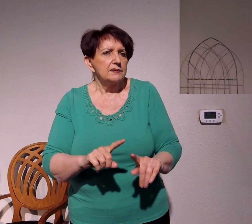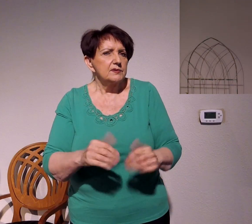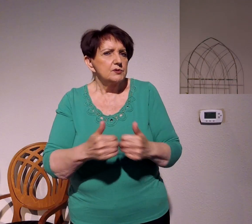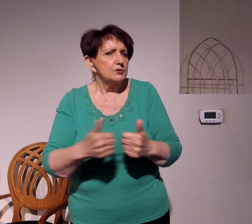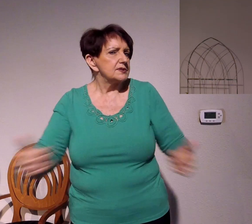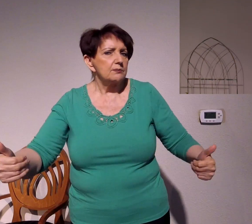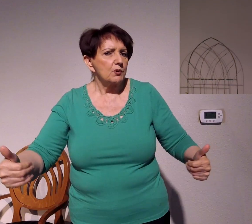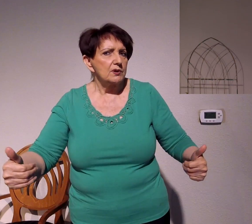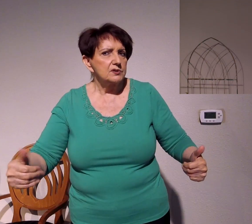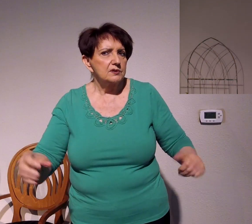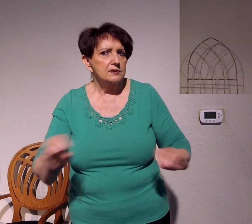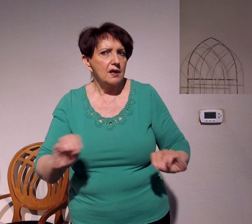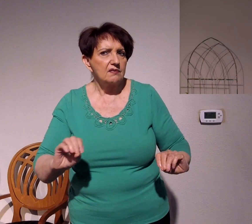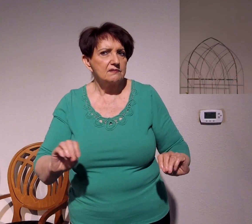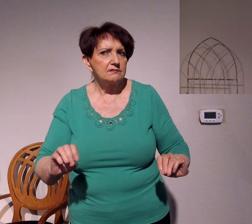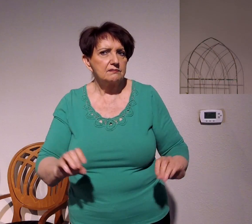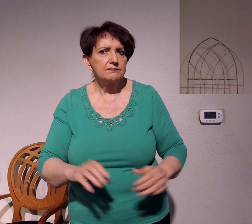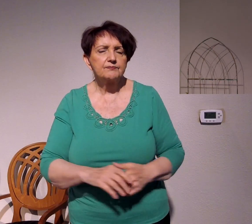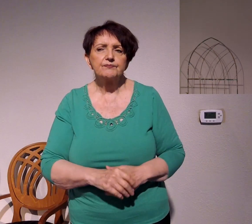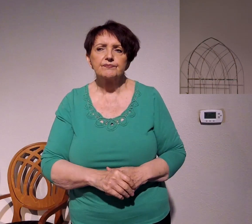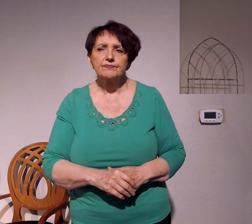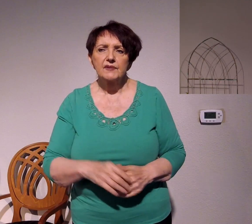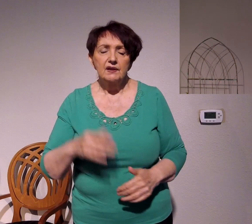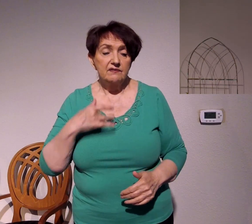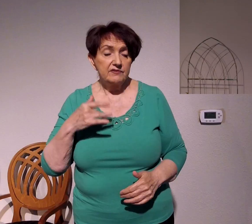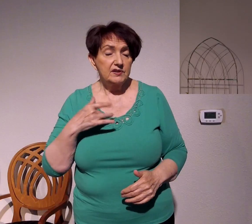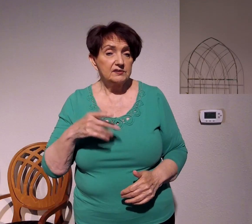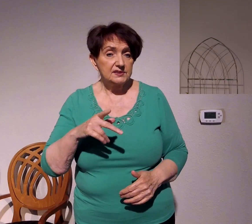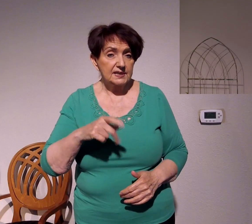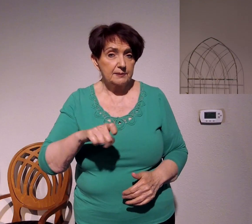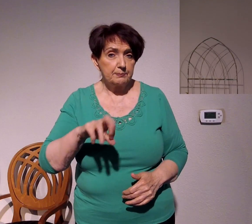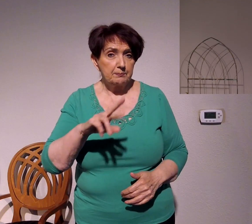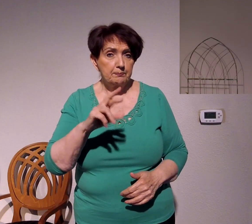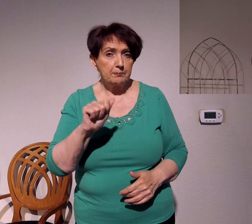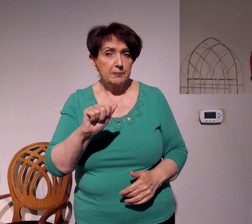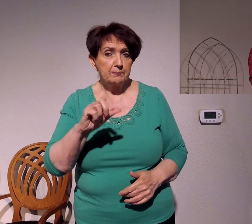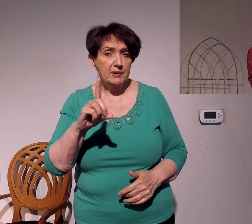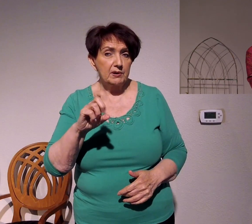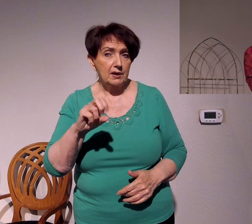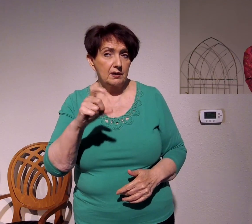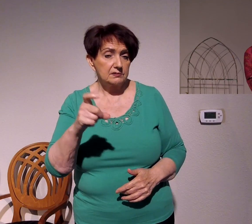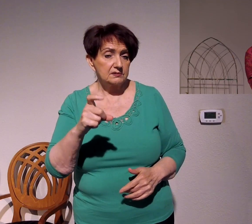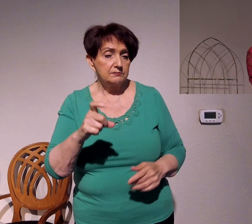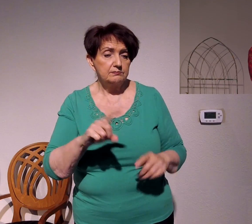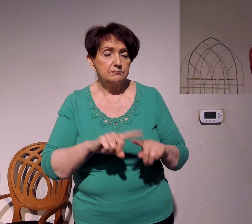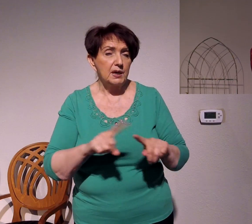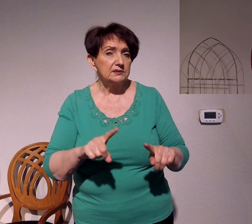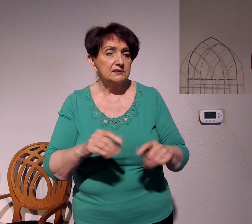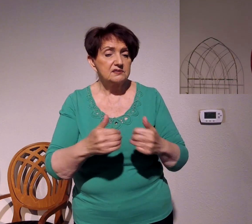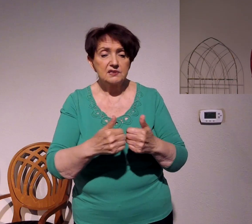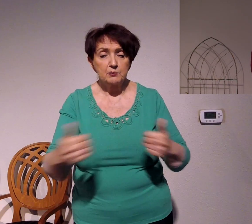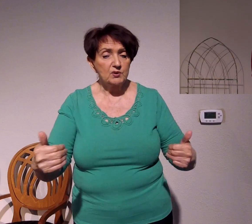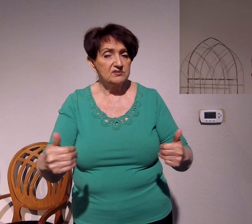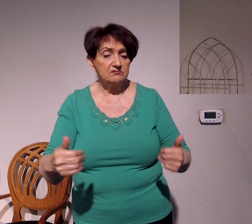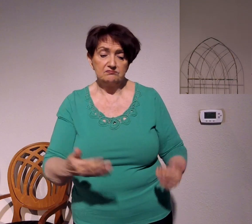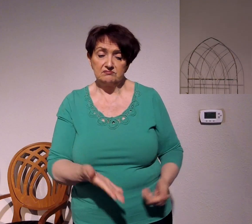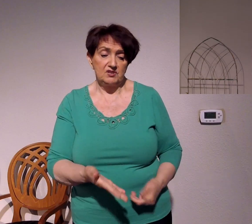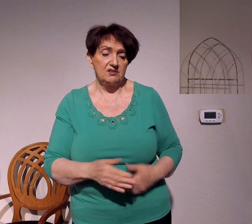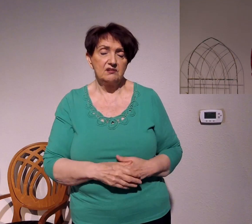and there's multiplicity. That feels very paradoxical, and yet there is no separation. They exist in